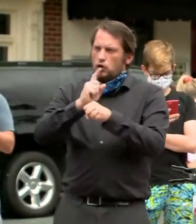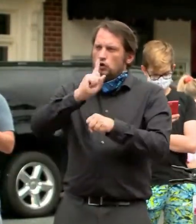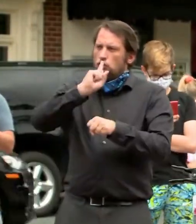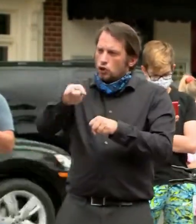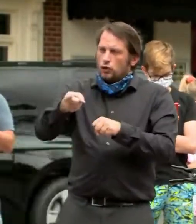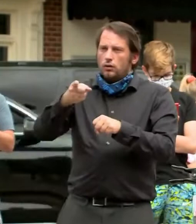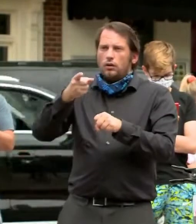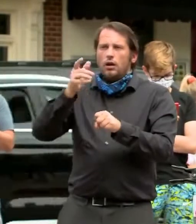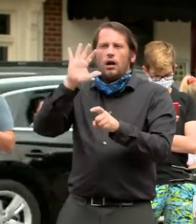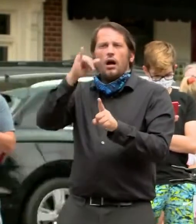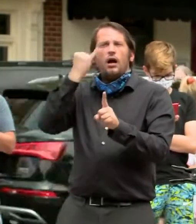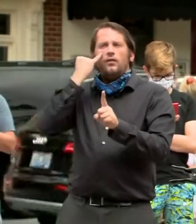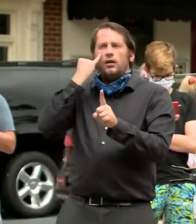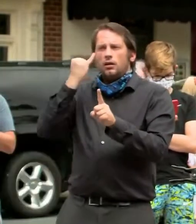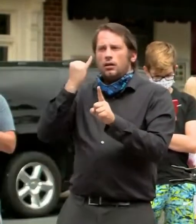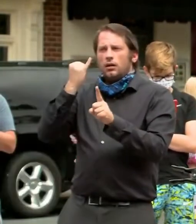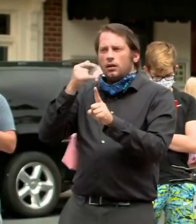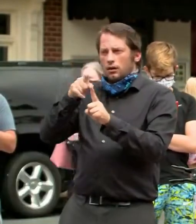get that job finished.